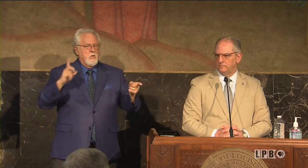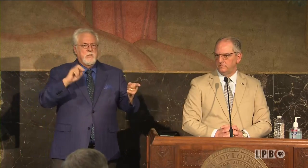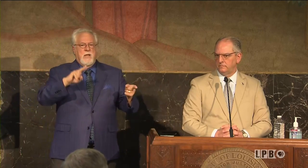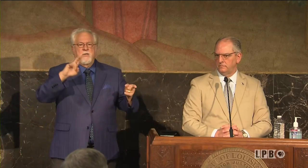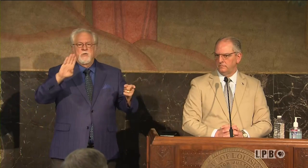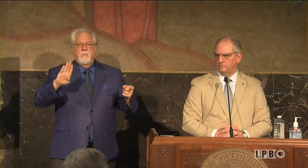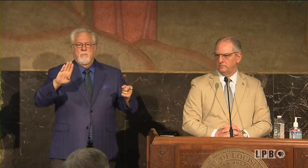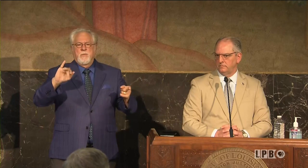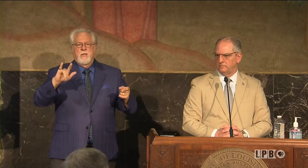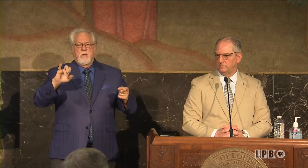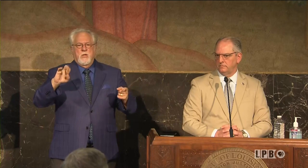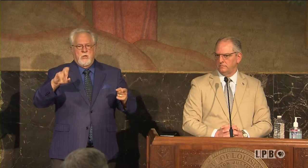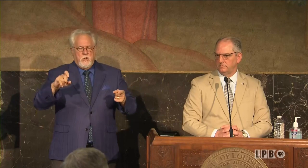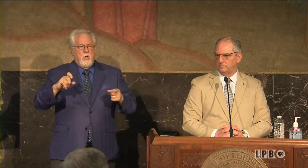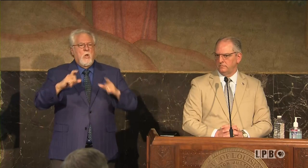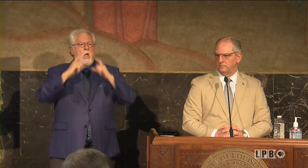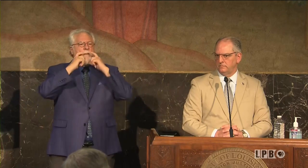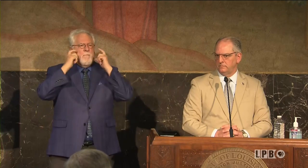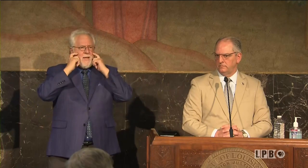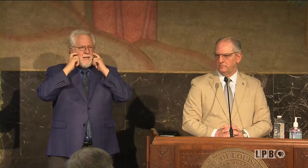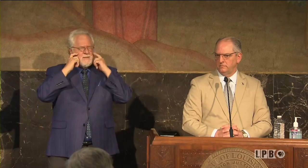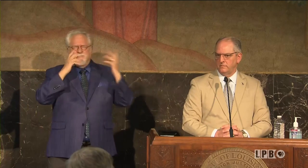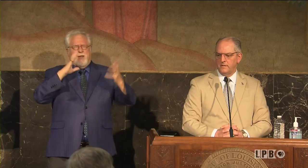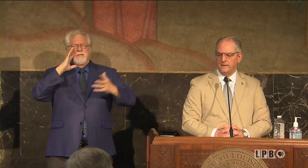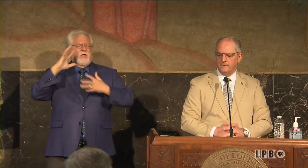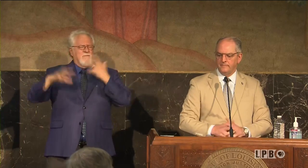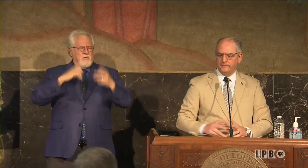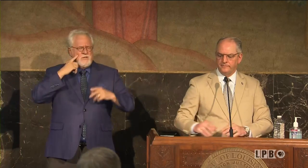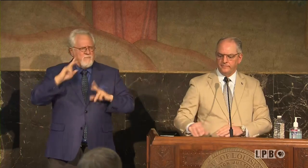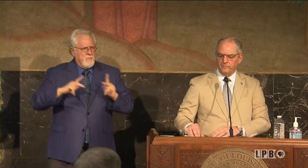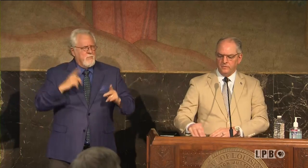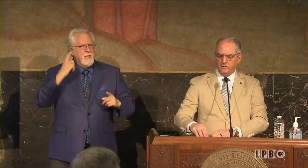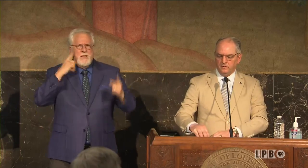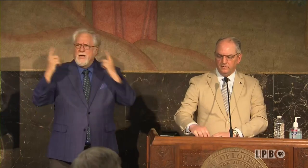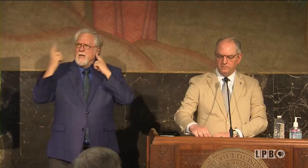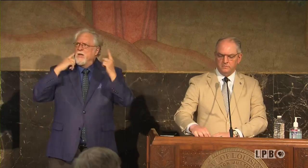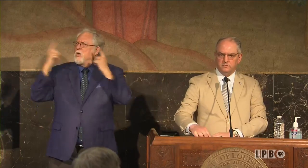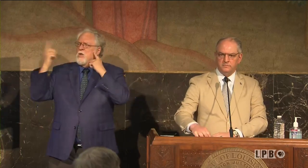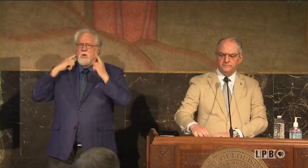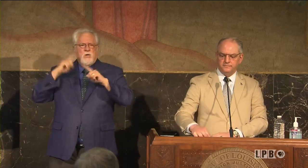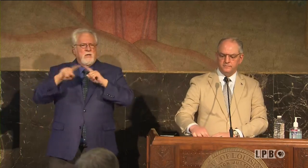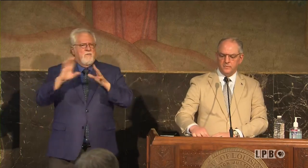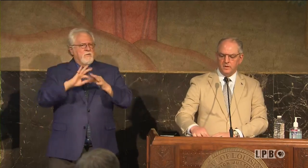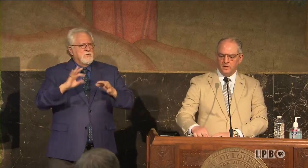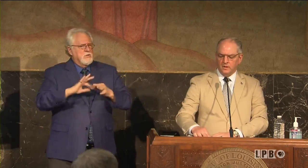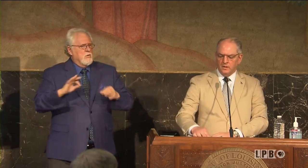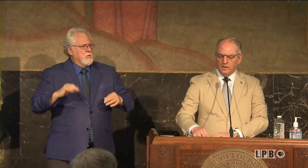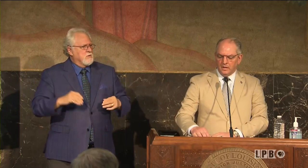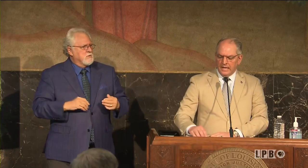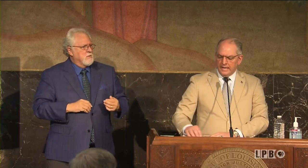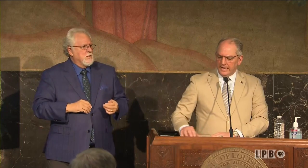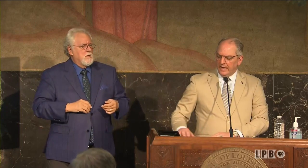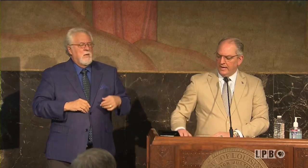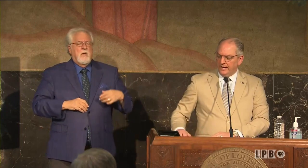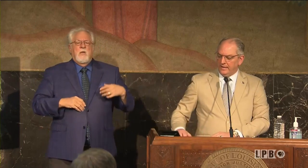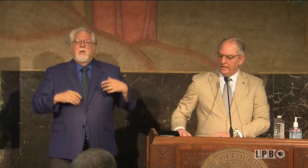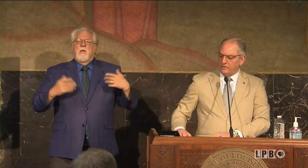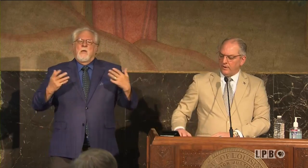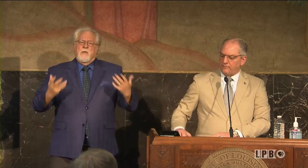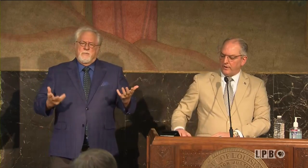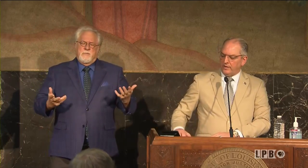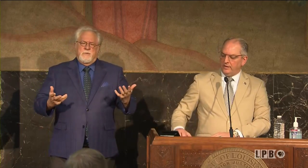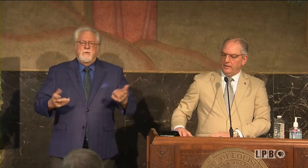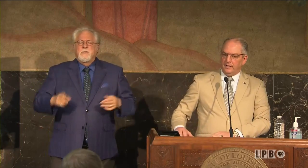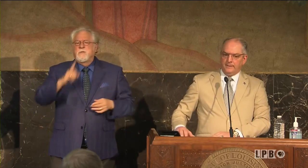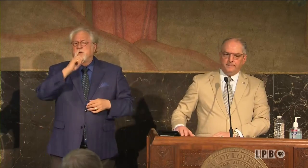all says masks are it's confusing for people to hear different sources, and from different sites. Yeah, and